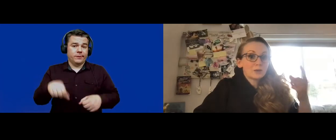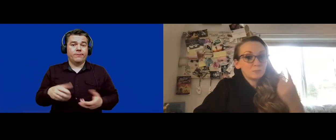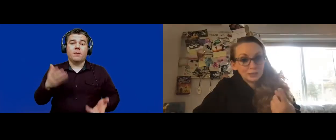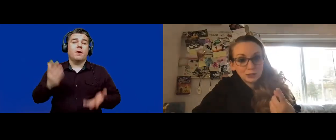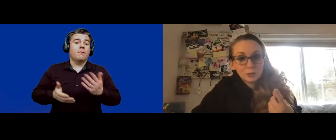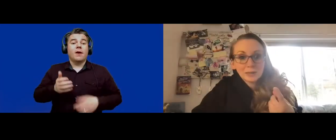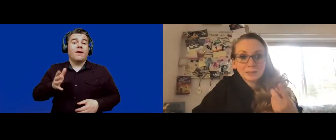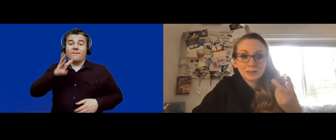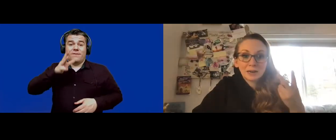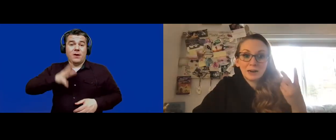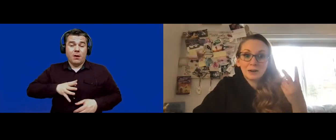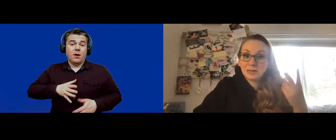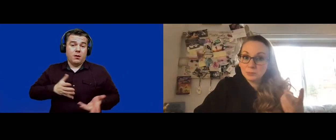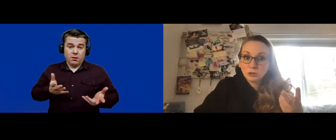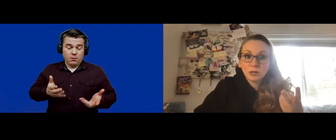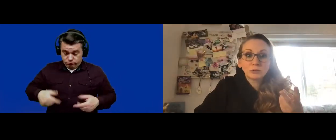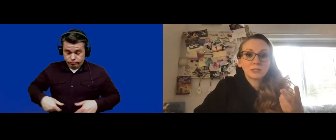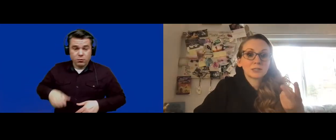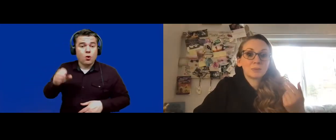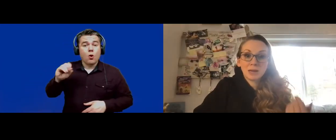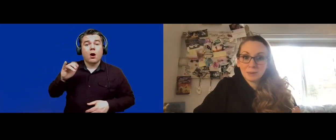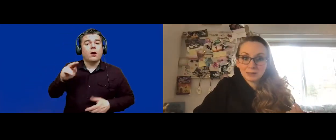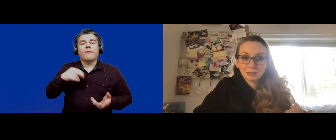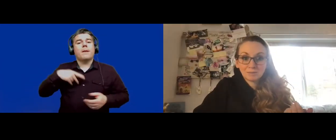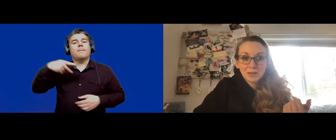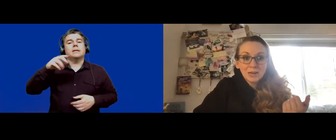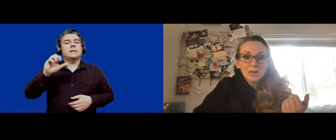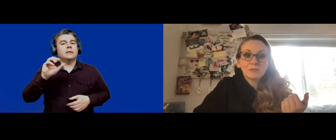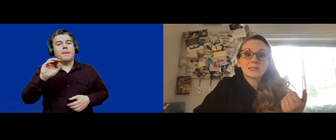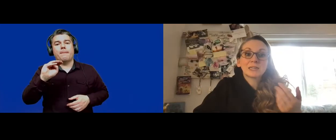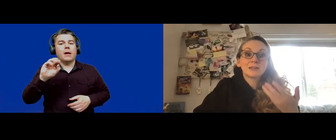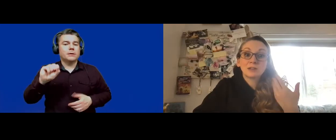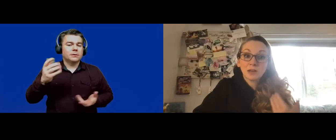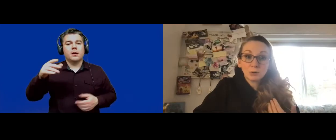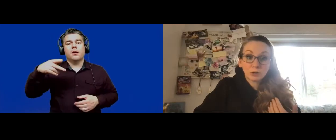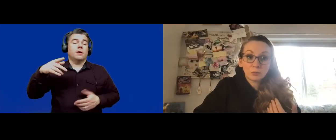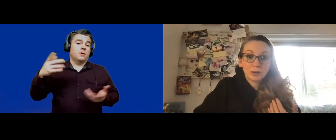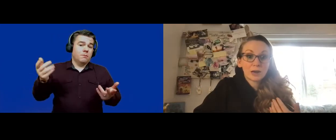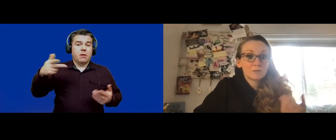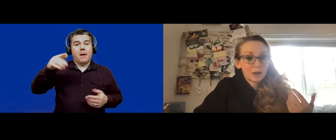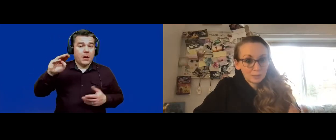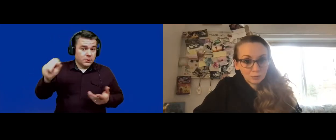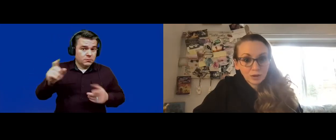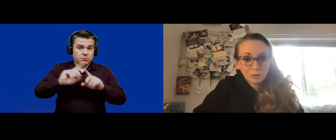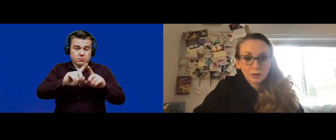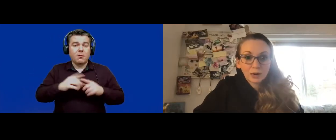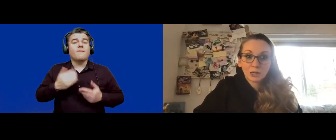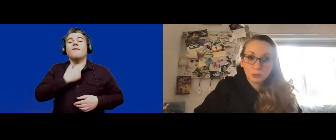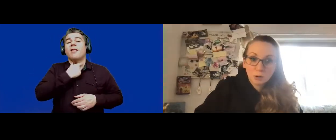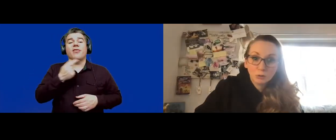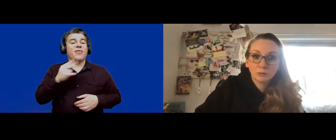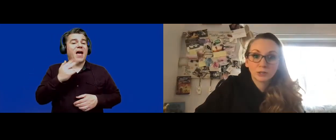we have PCOS, endometriosis, PMS. If they settle in the thyroid, we have